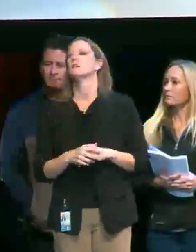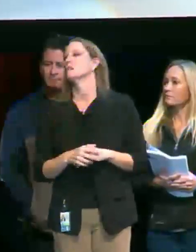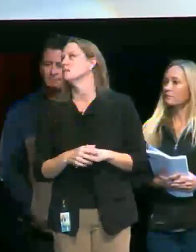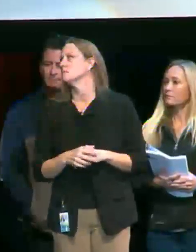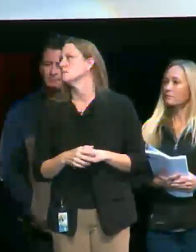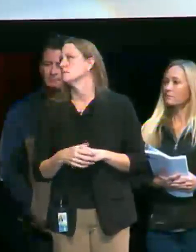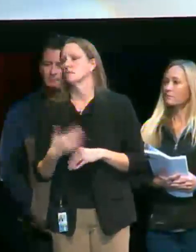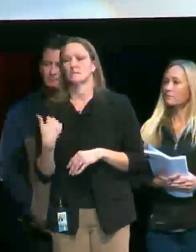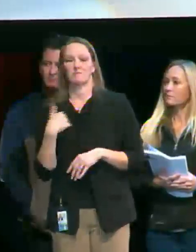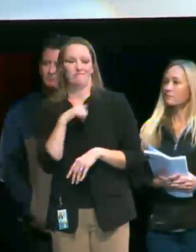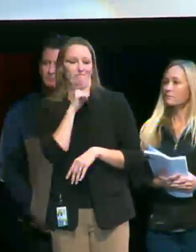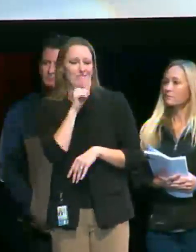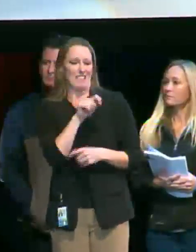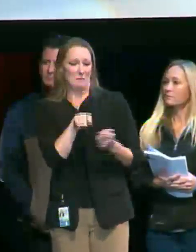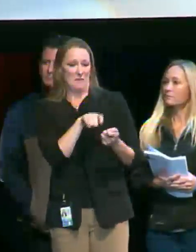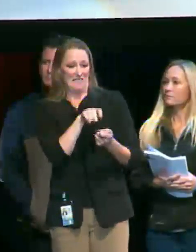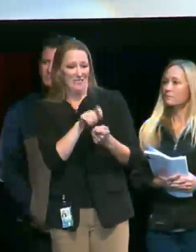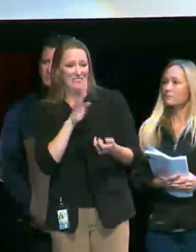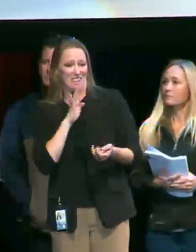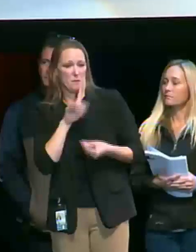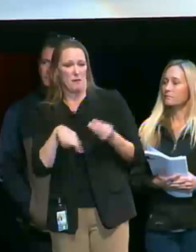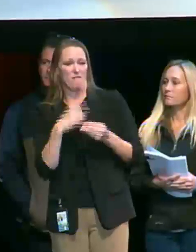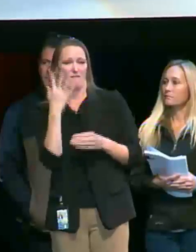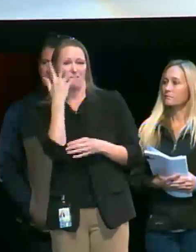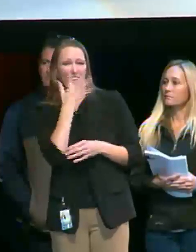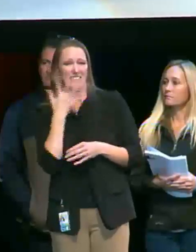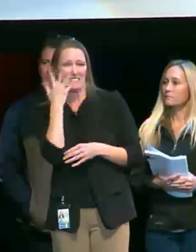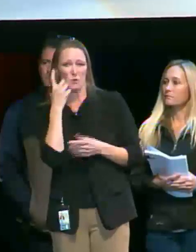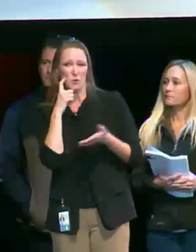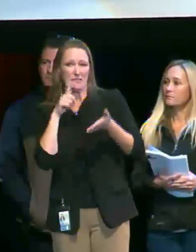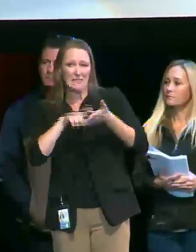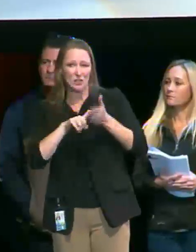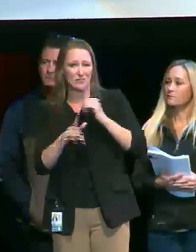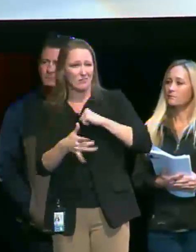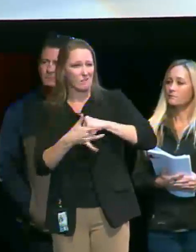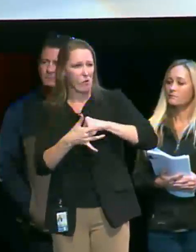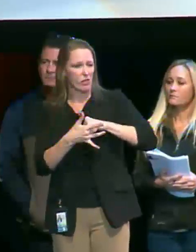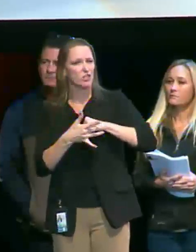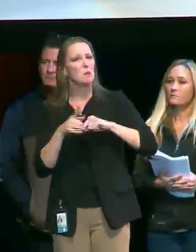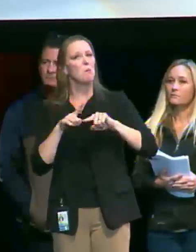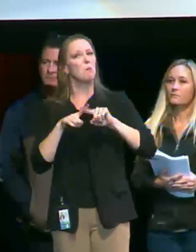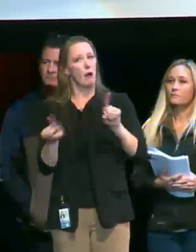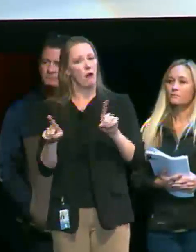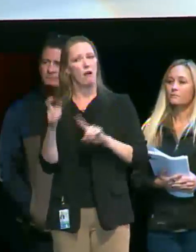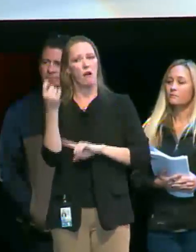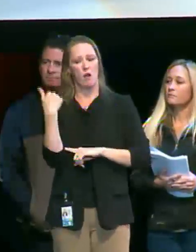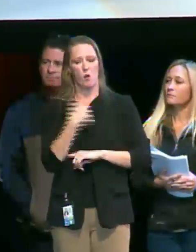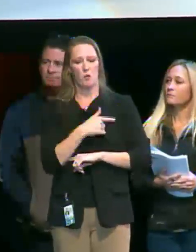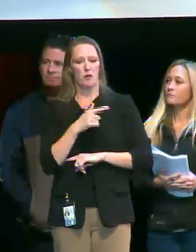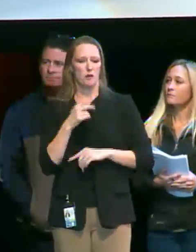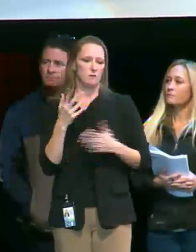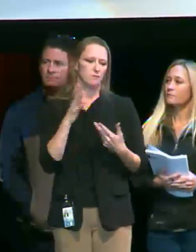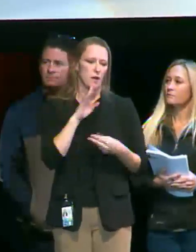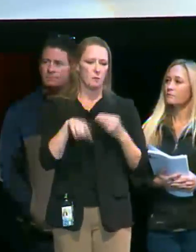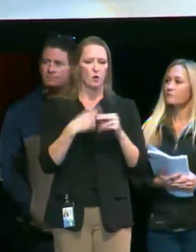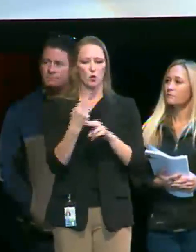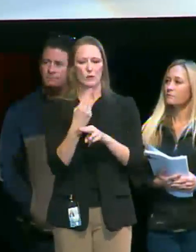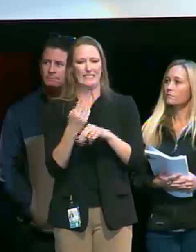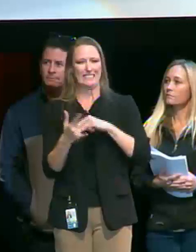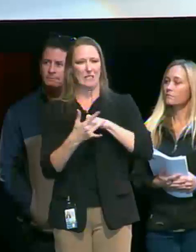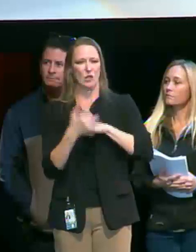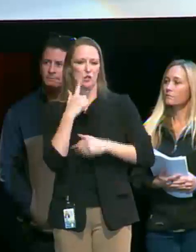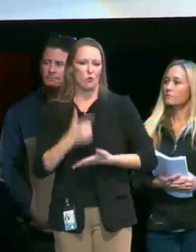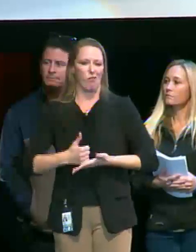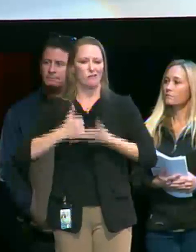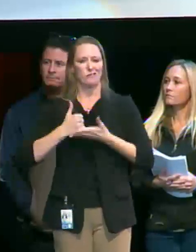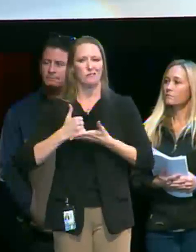We haven't specifically discussed using facial recognition technology, but we are in discussions and looking at the use of technology to